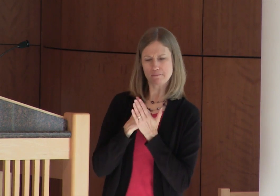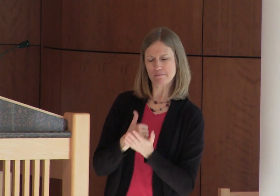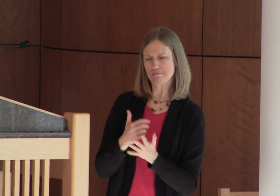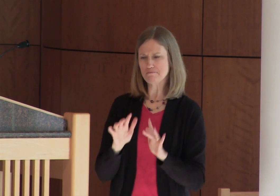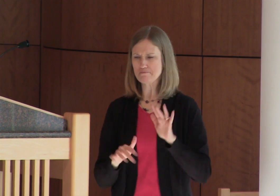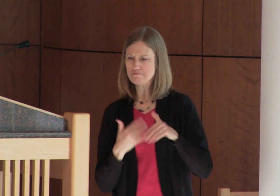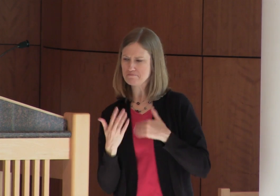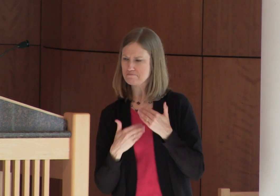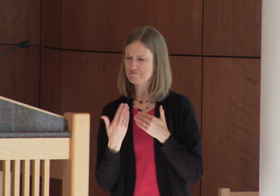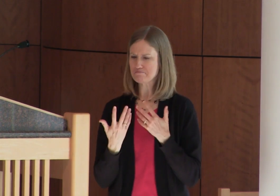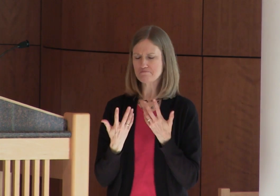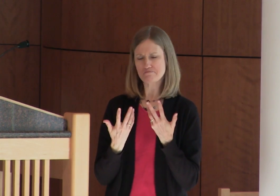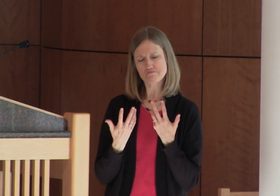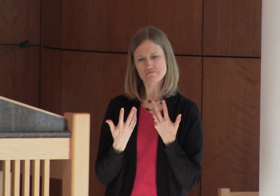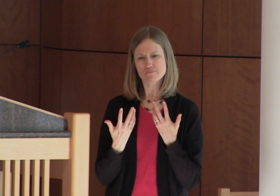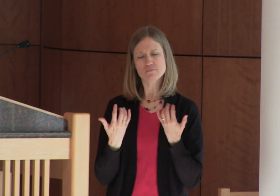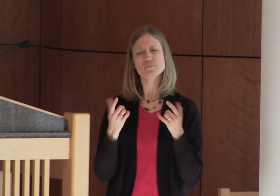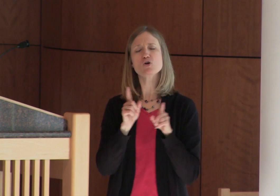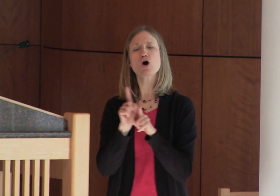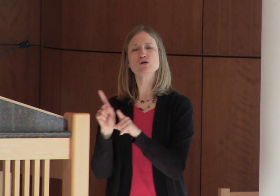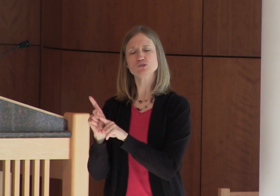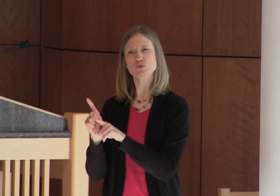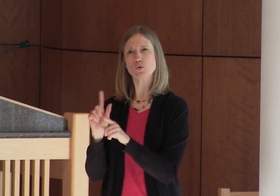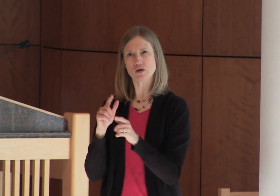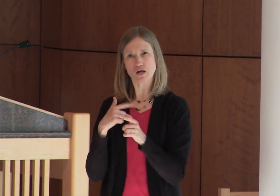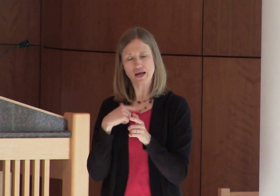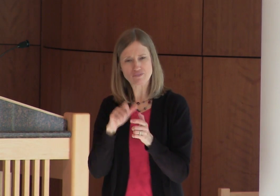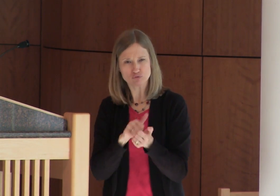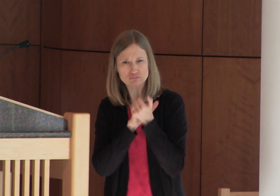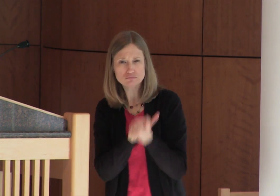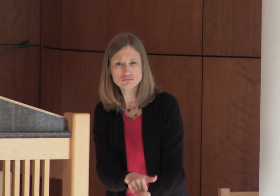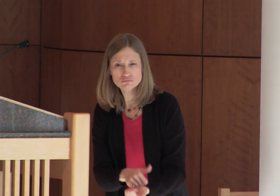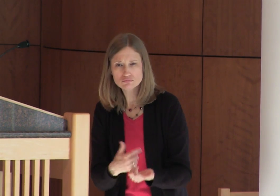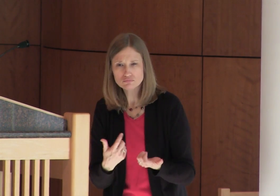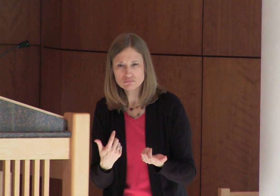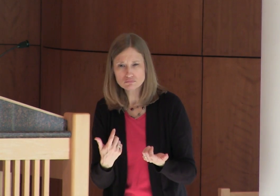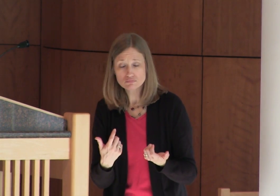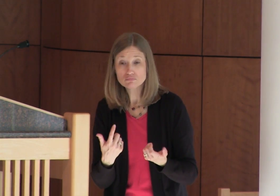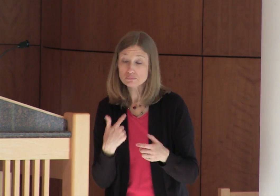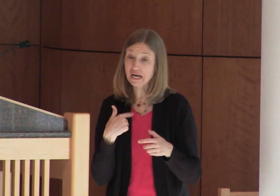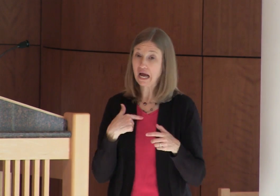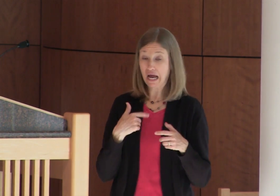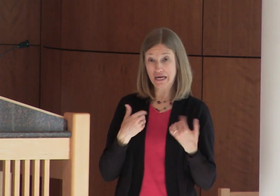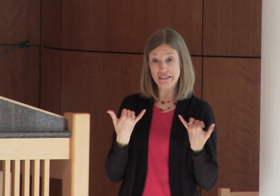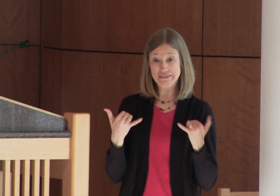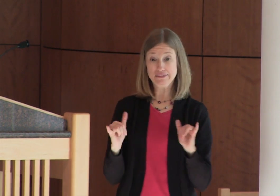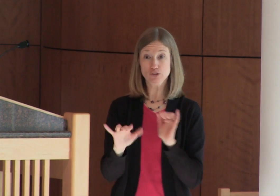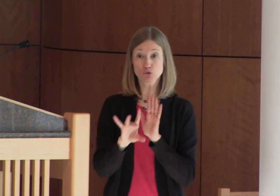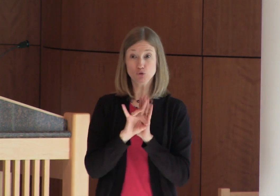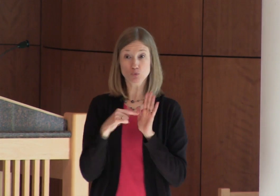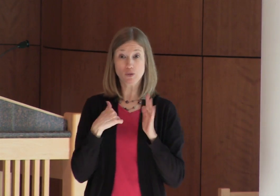even if it's the discipline to do that, it's still about getting to choose what we want to do the